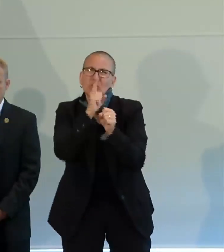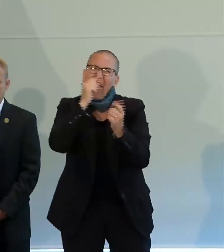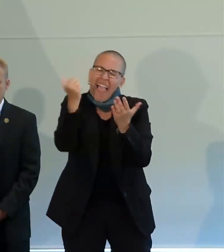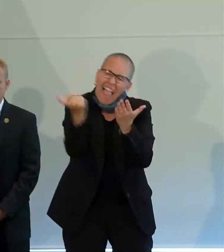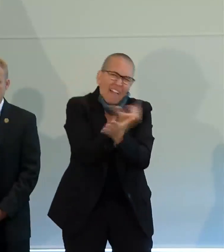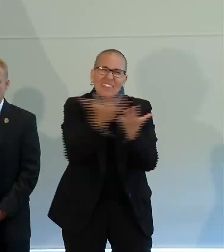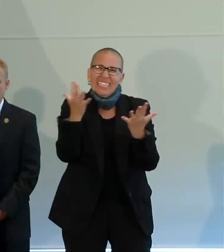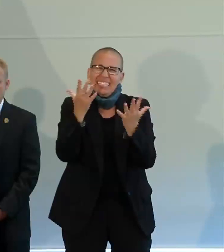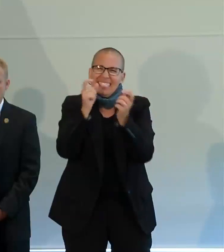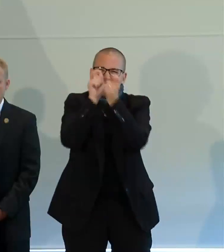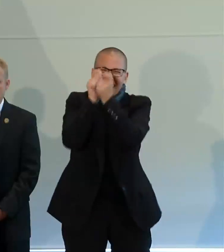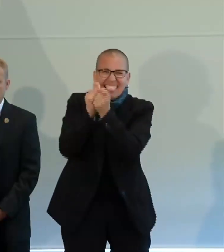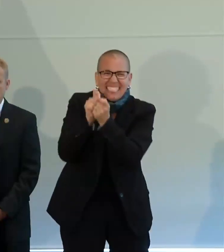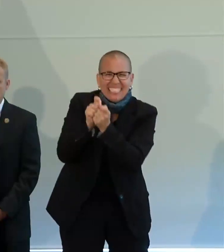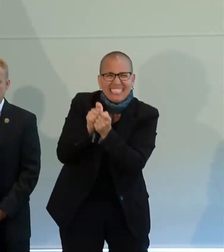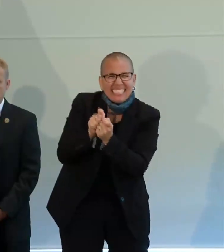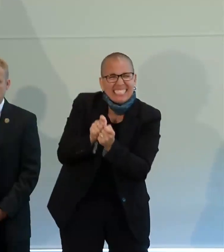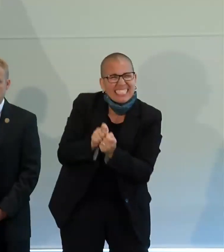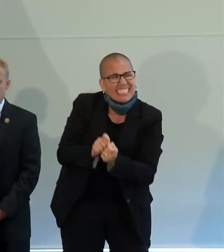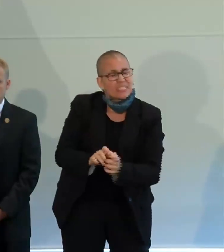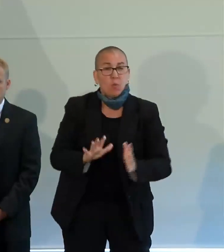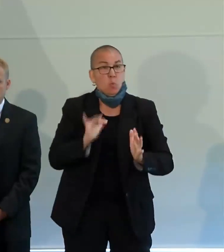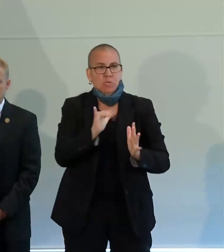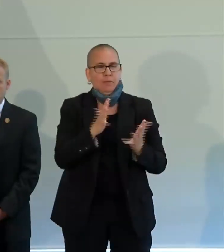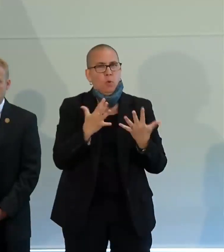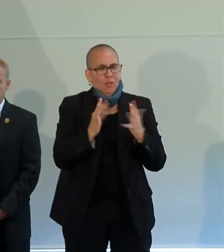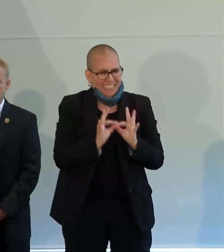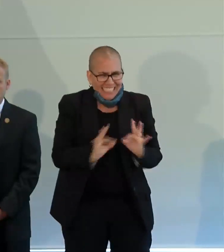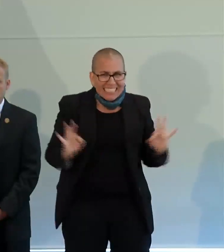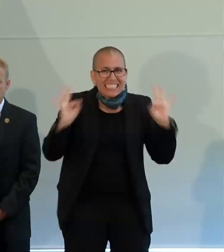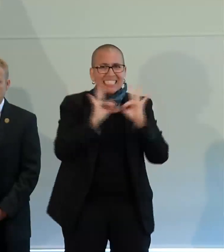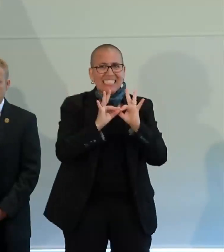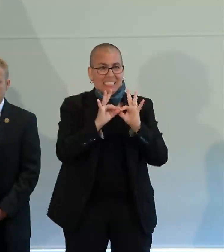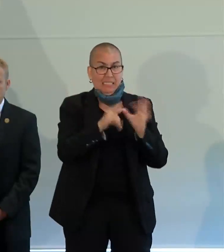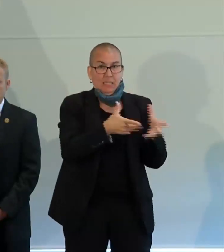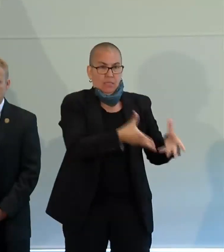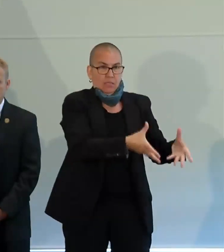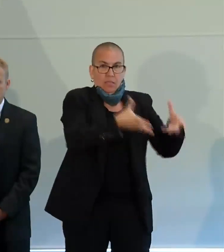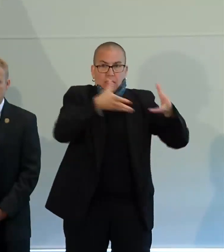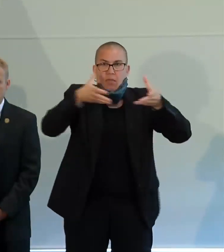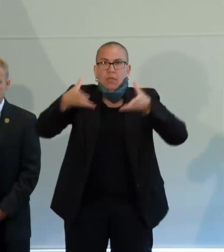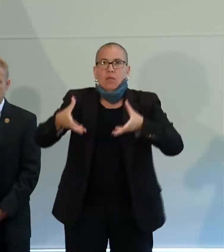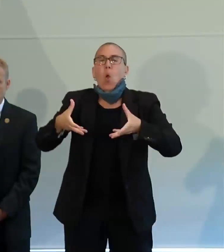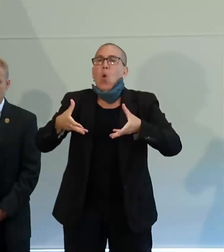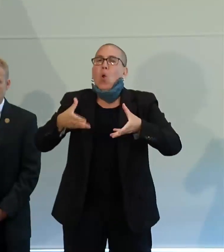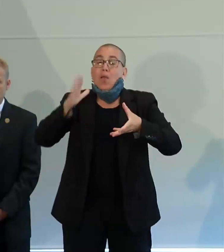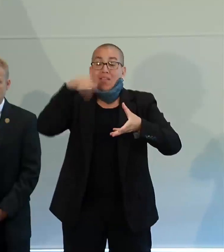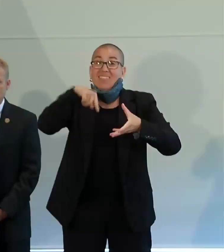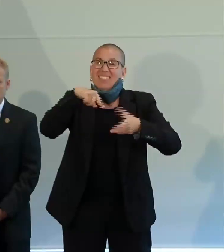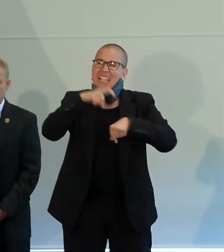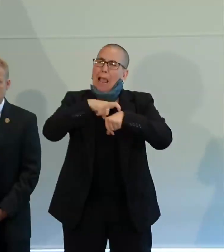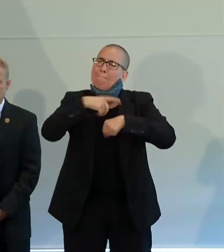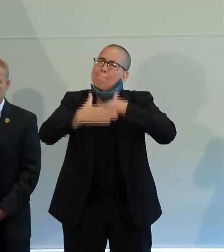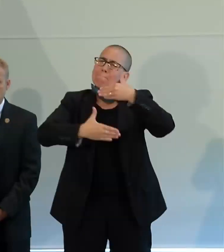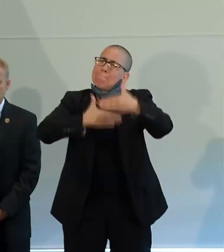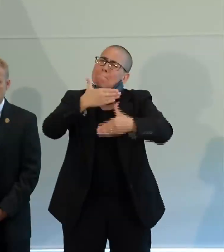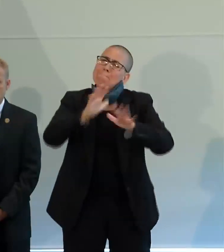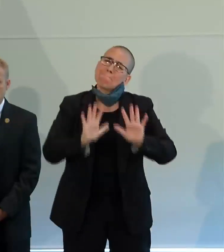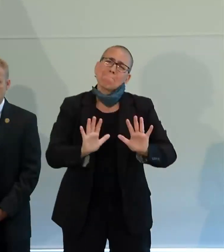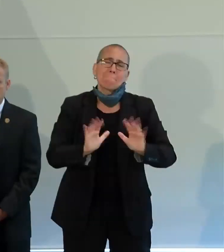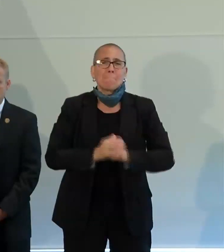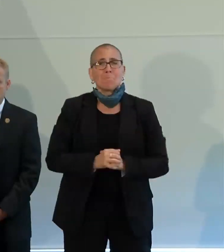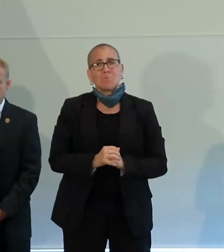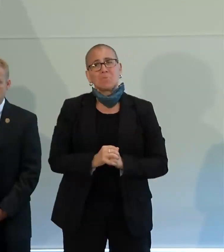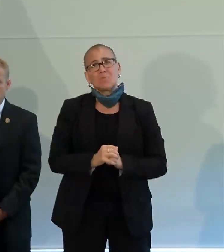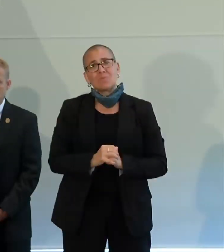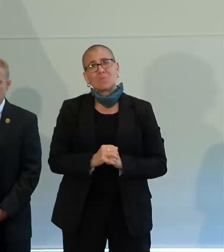thorough is critically important, but it takes time. The reason thoroughness is important is because every single link in